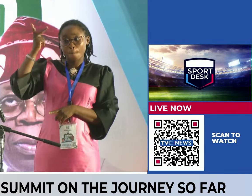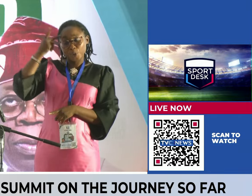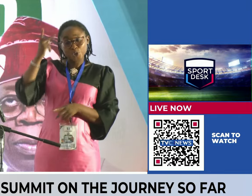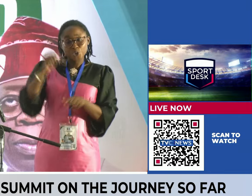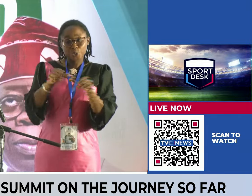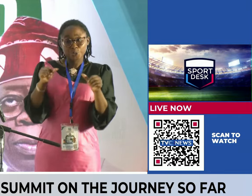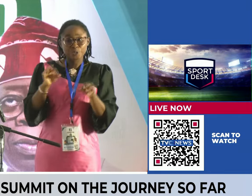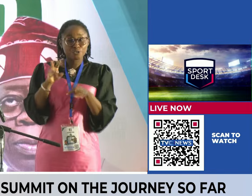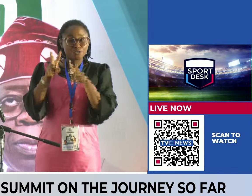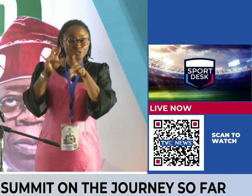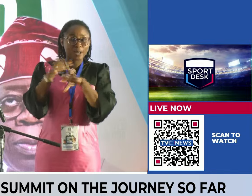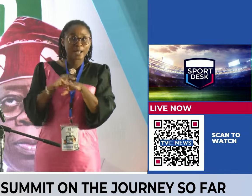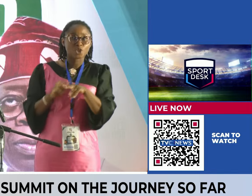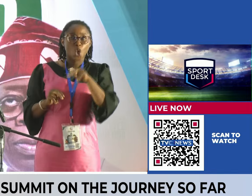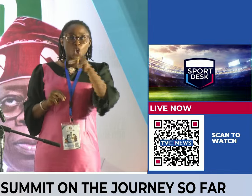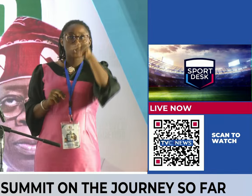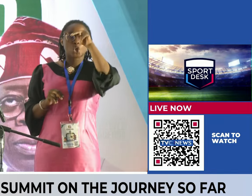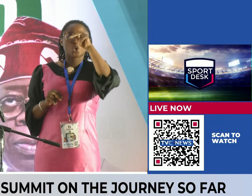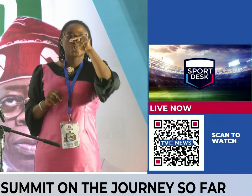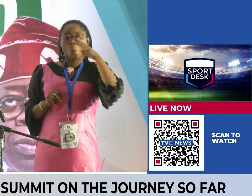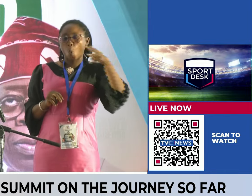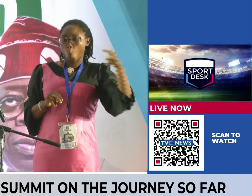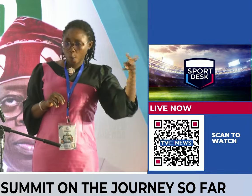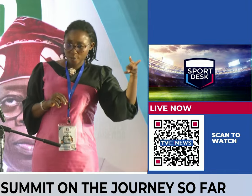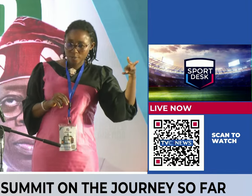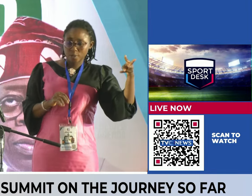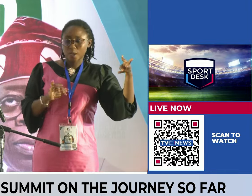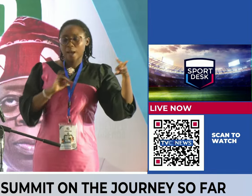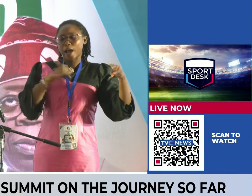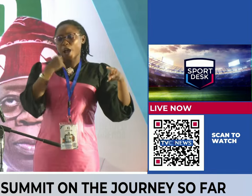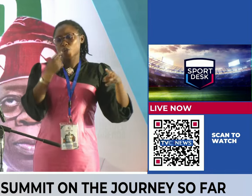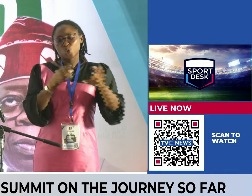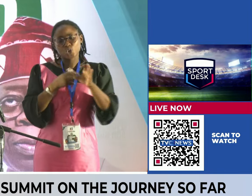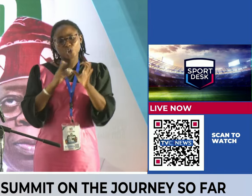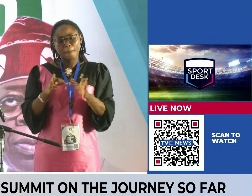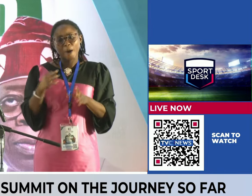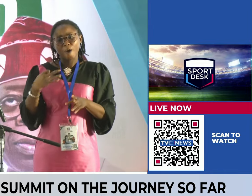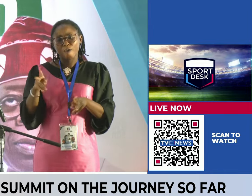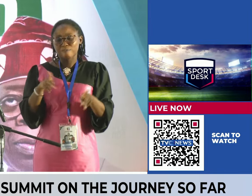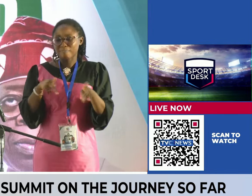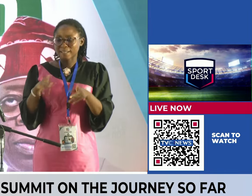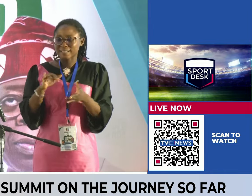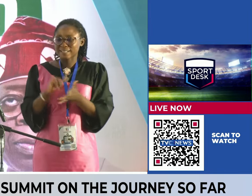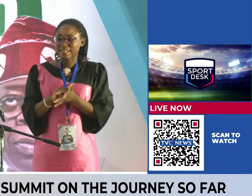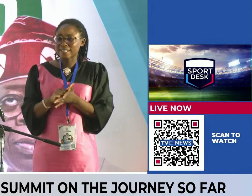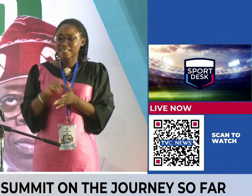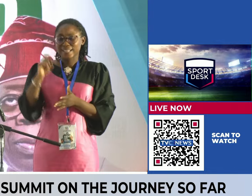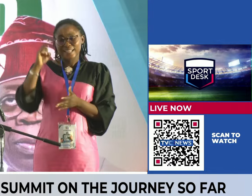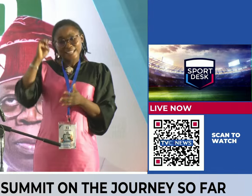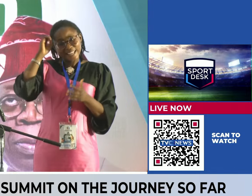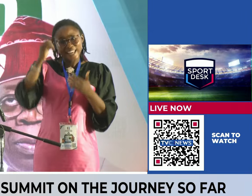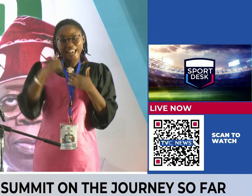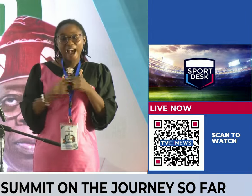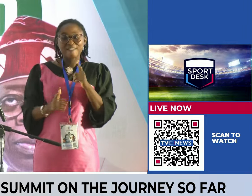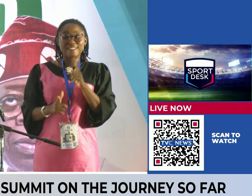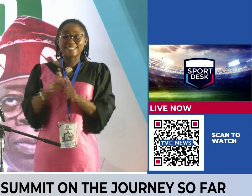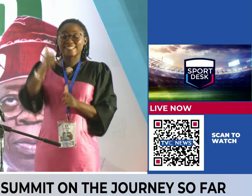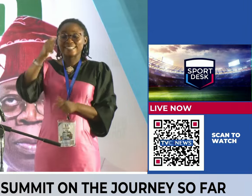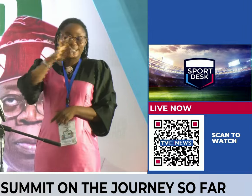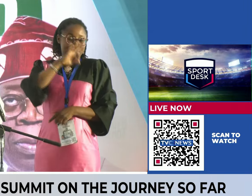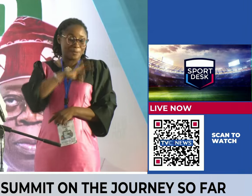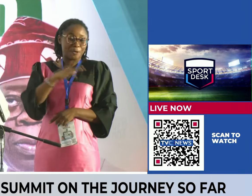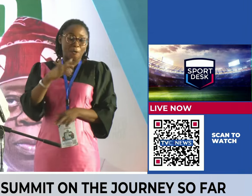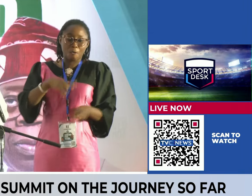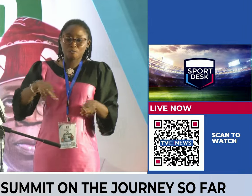at the northwest, and I told the chairman of the party that he has the greatest beneficiary of road